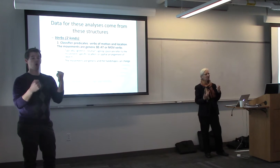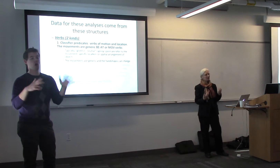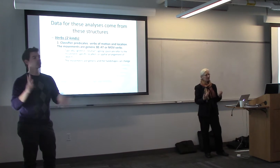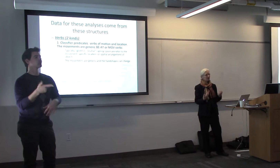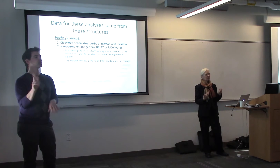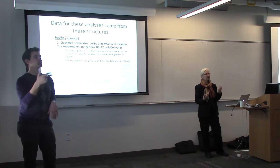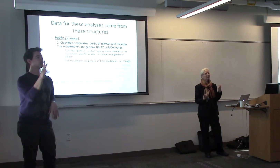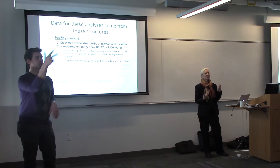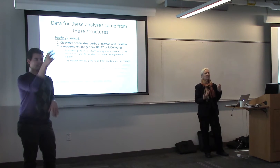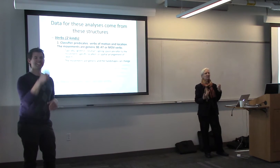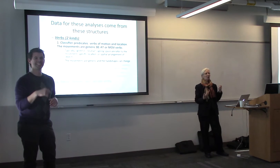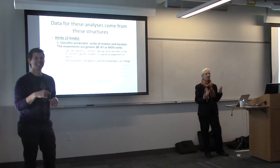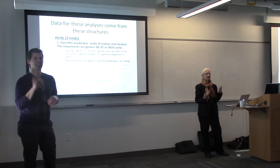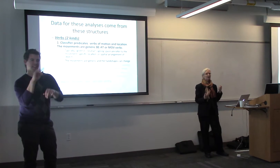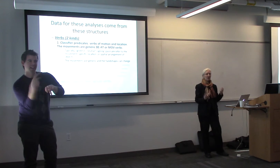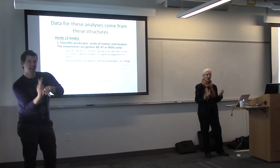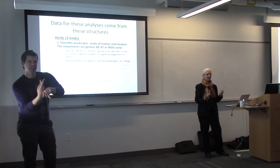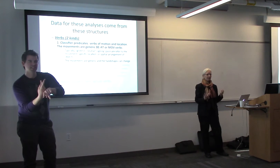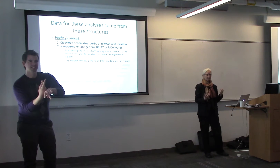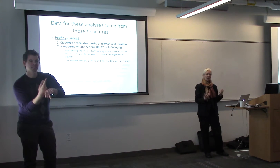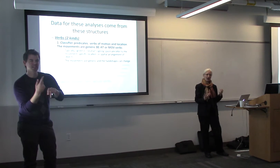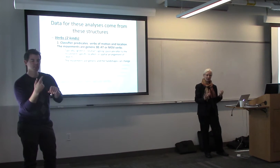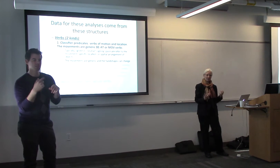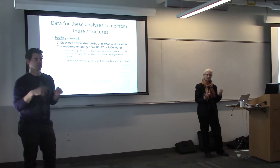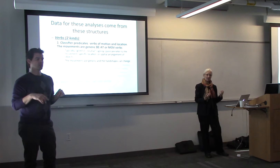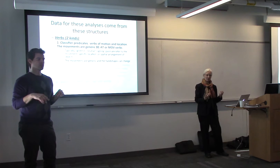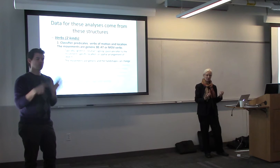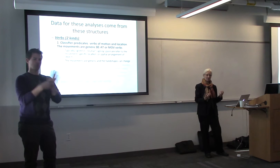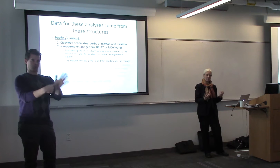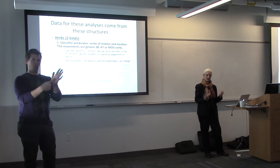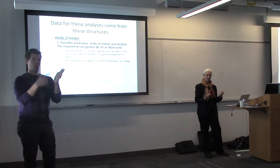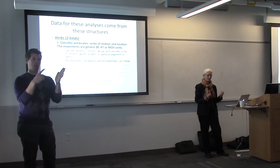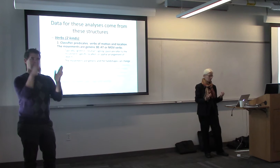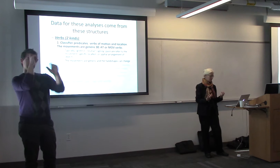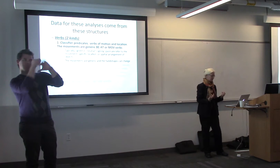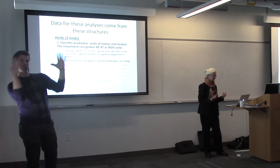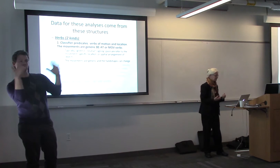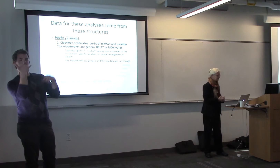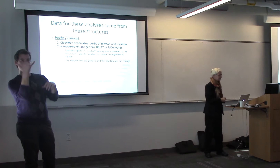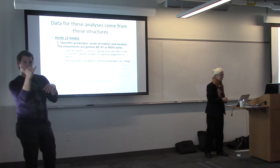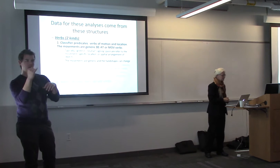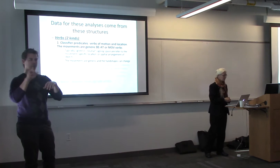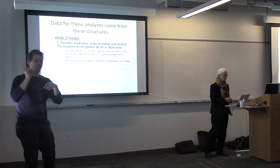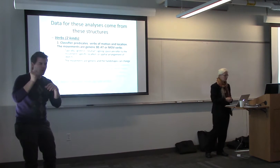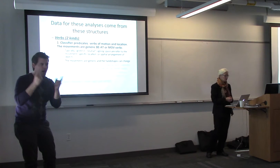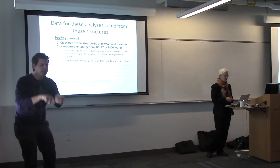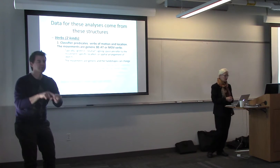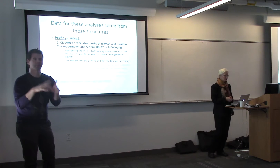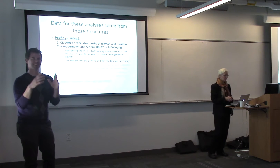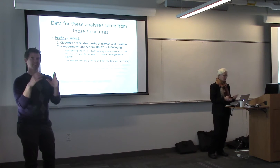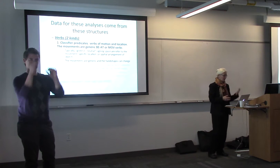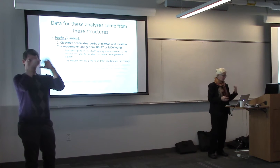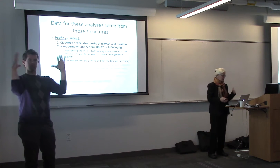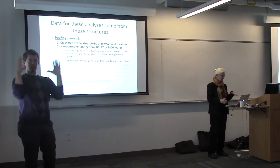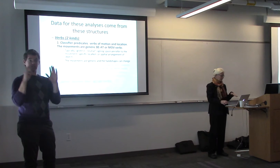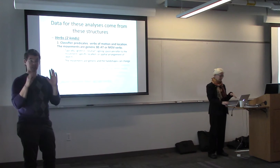very generic, locative kinds of verbs.